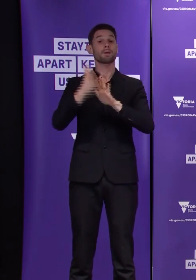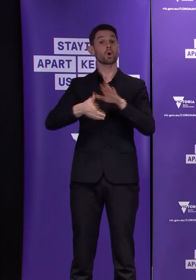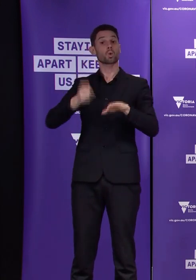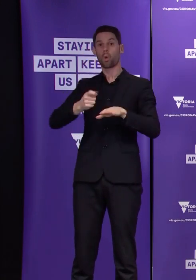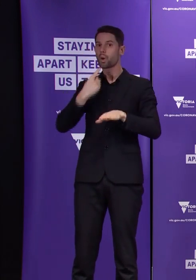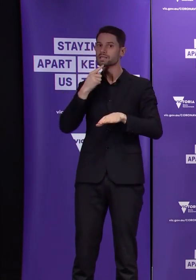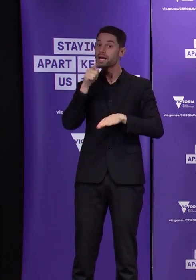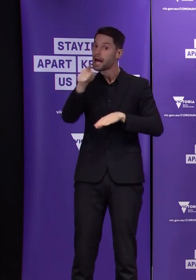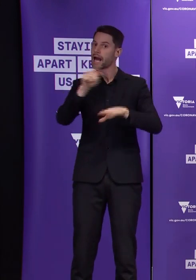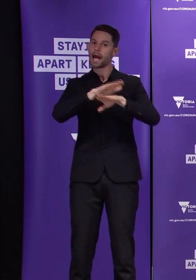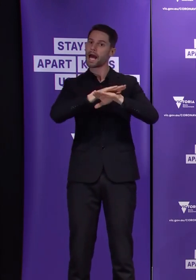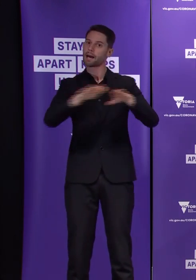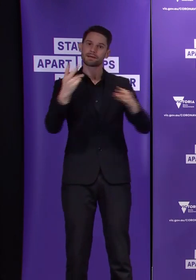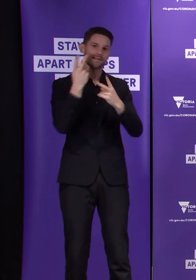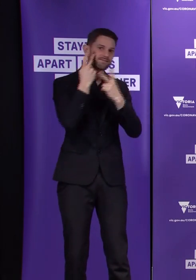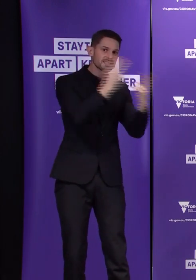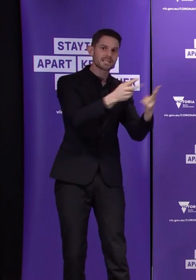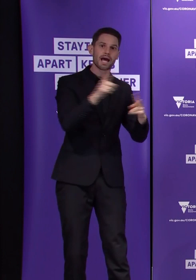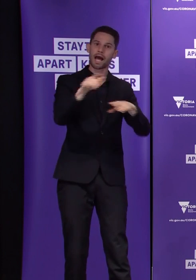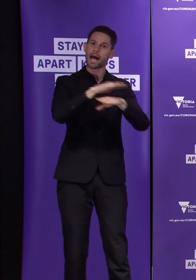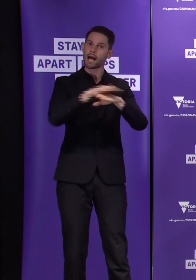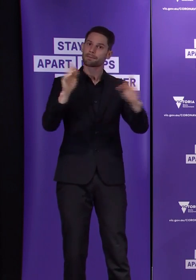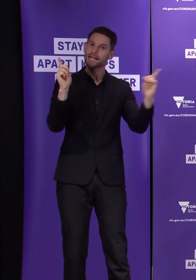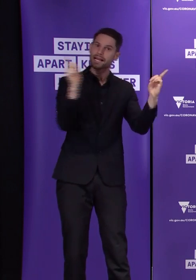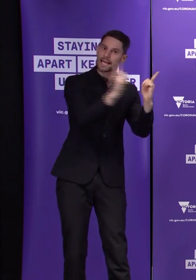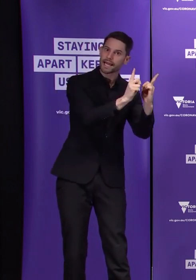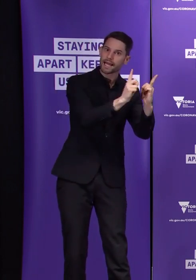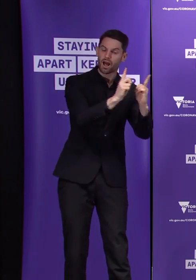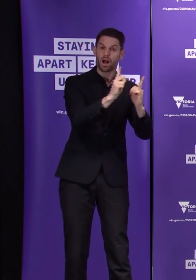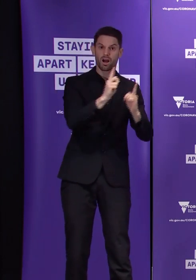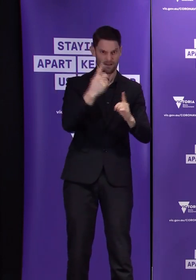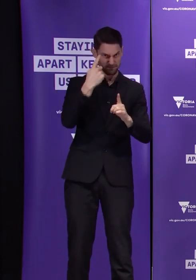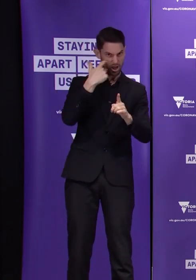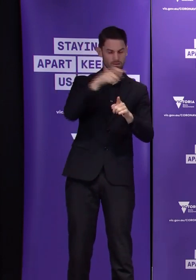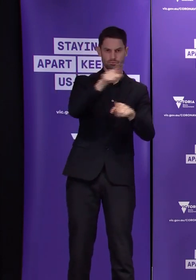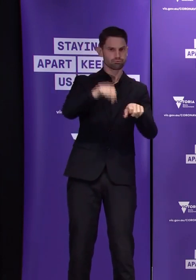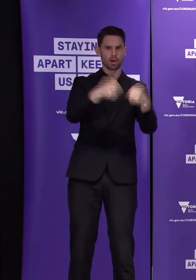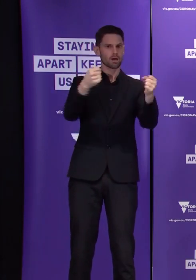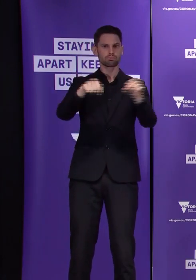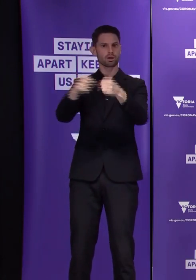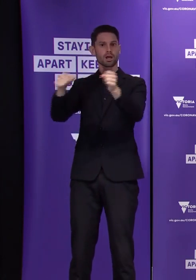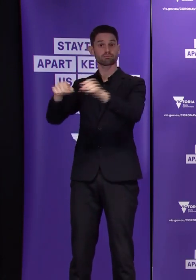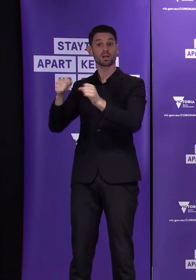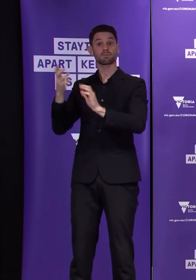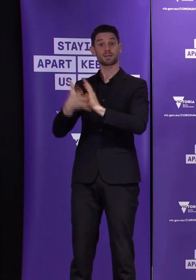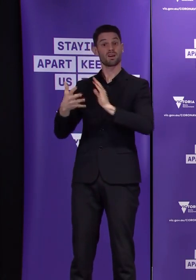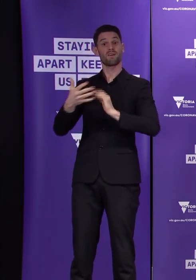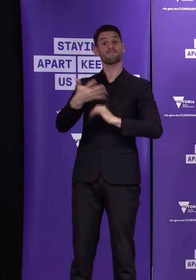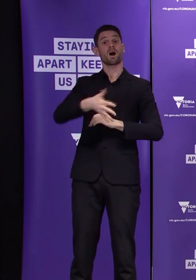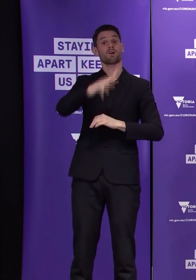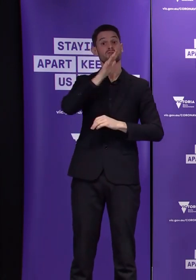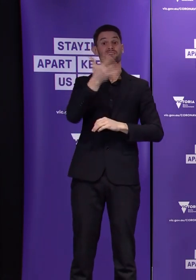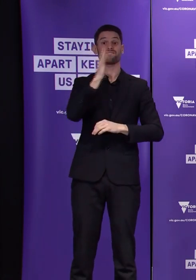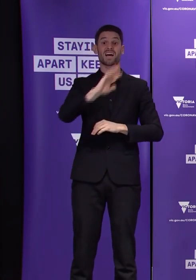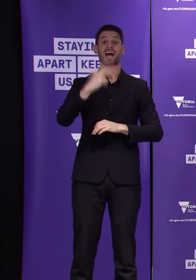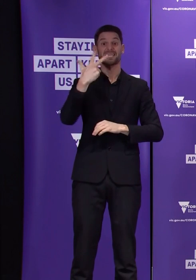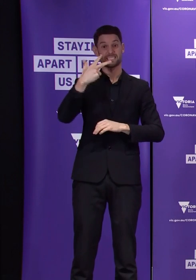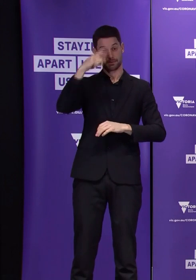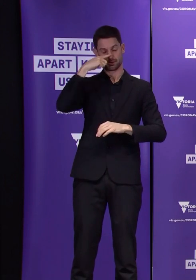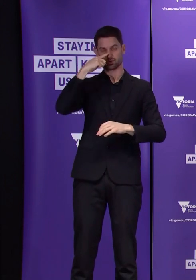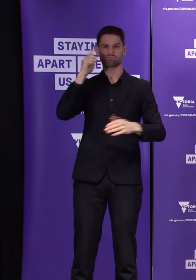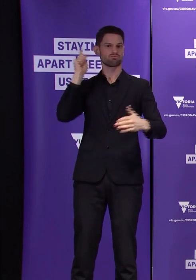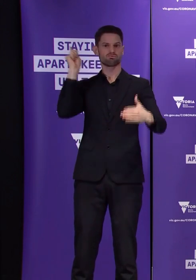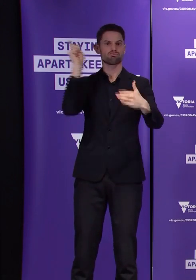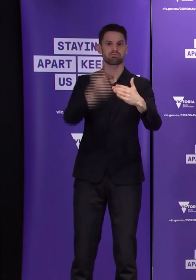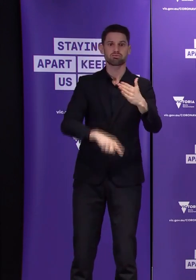and assaults. That's resulted in over 558 people being charged and remanded for family